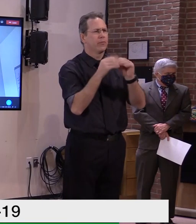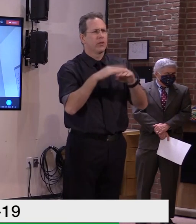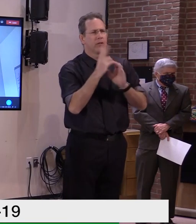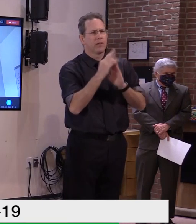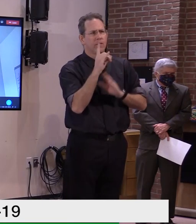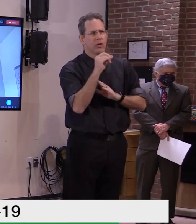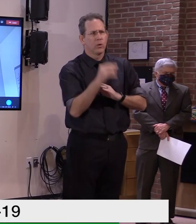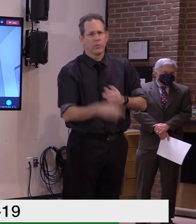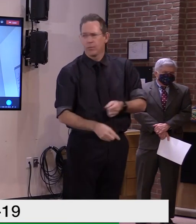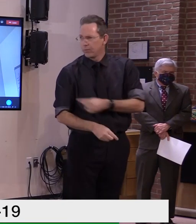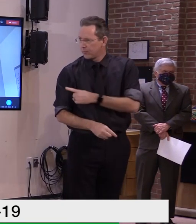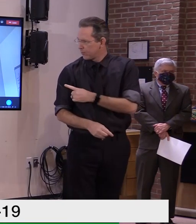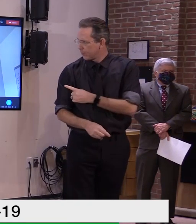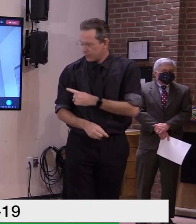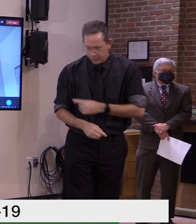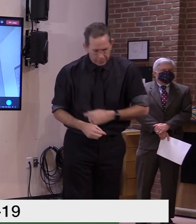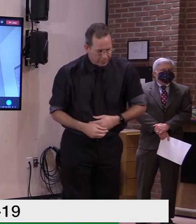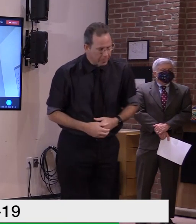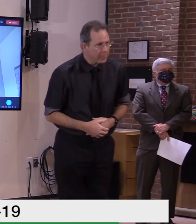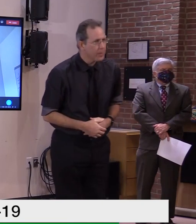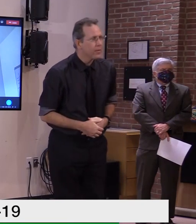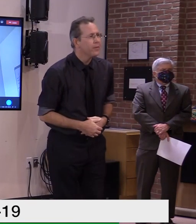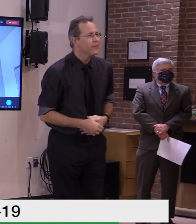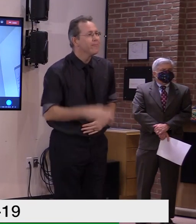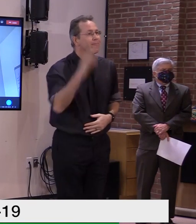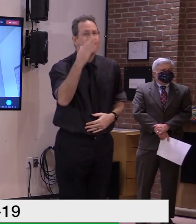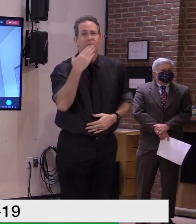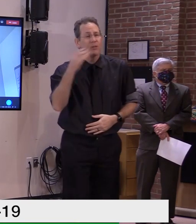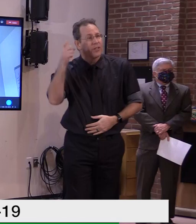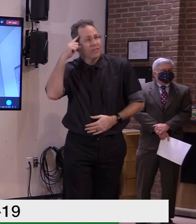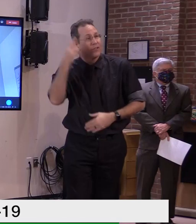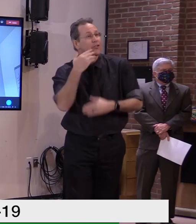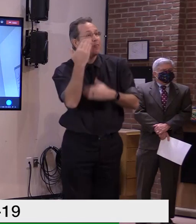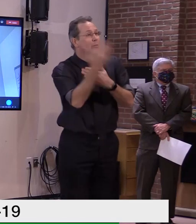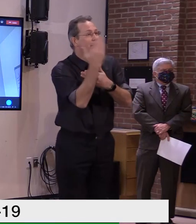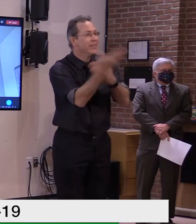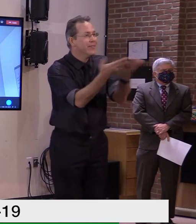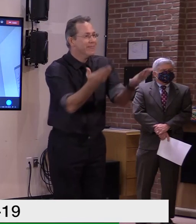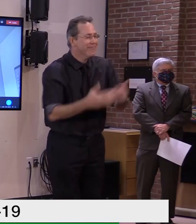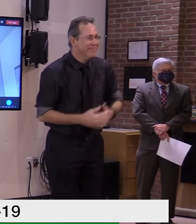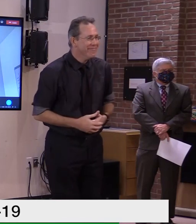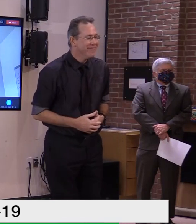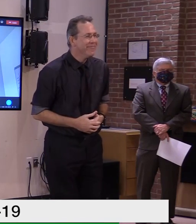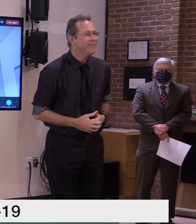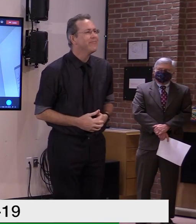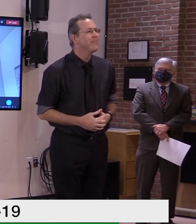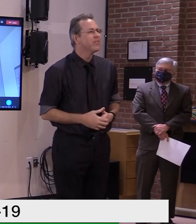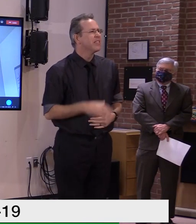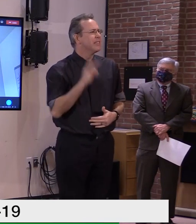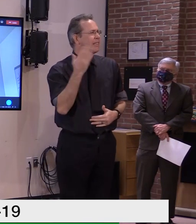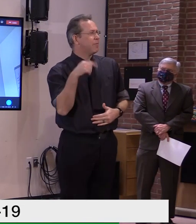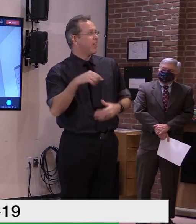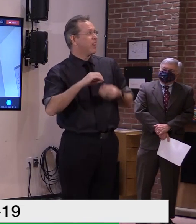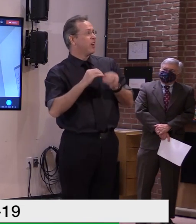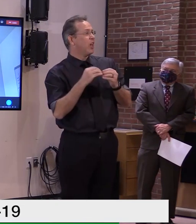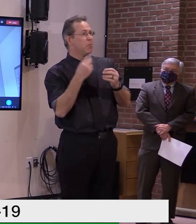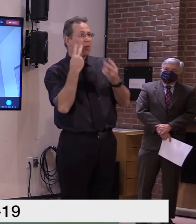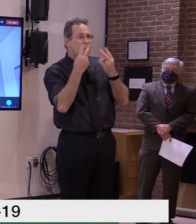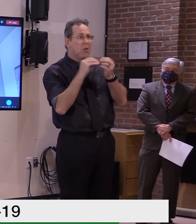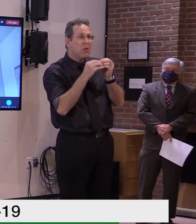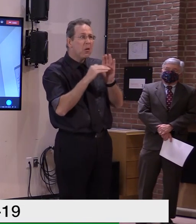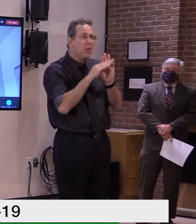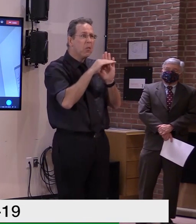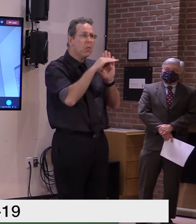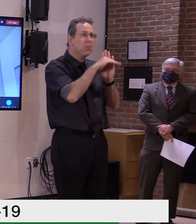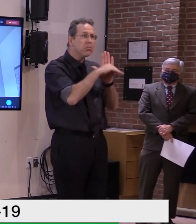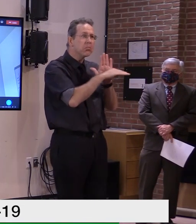Thank you, Governor. Good morning. Certainly good news that our case counts for the virus have leveled off a bit. We're hopeful this trend